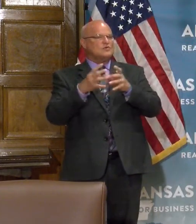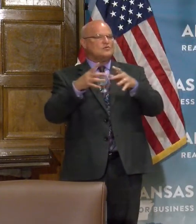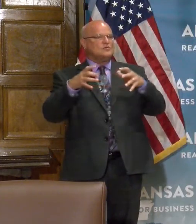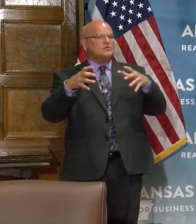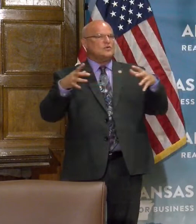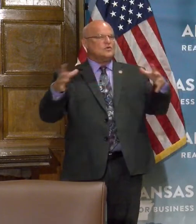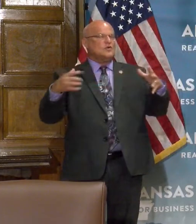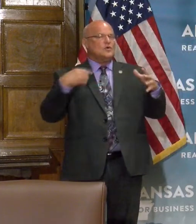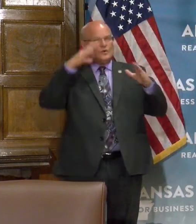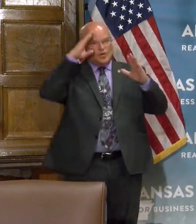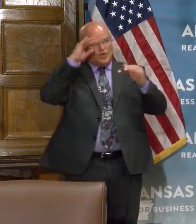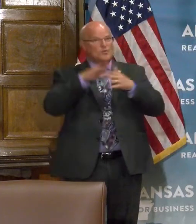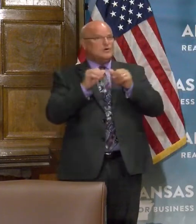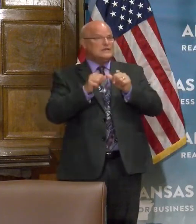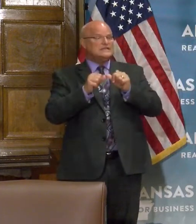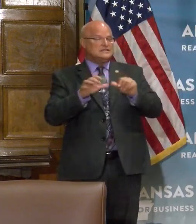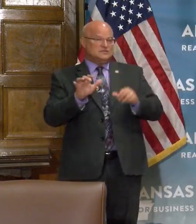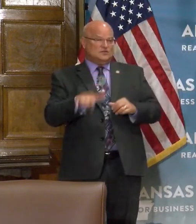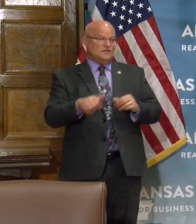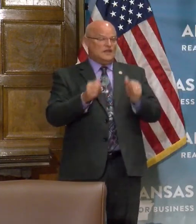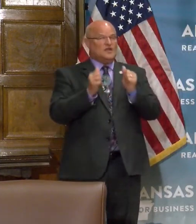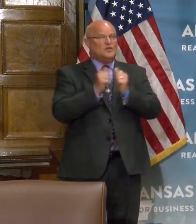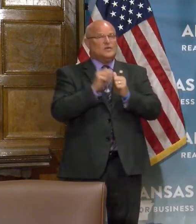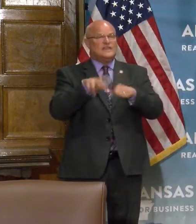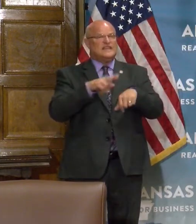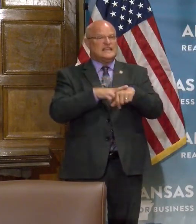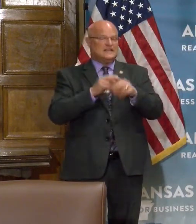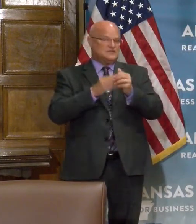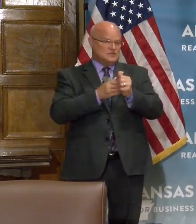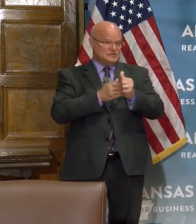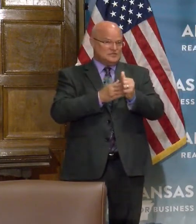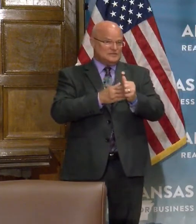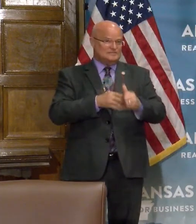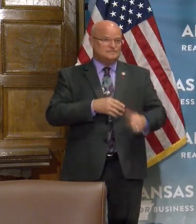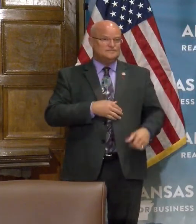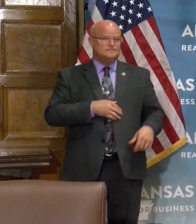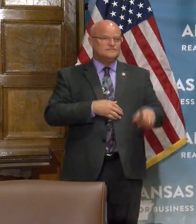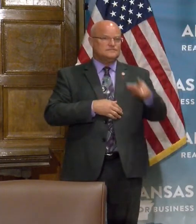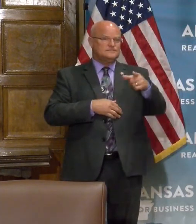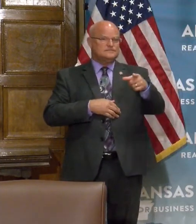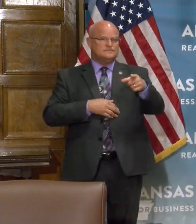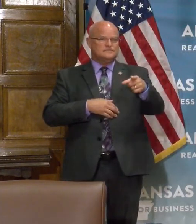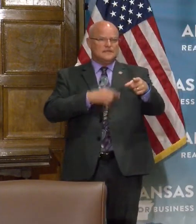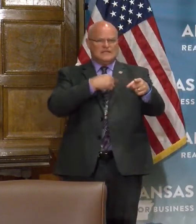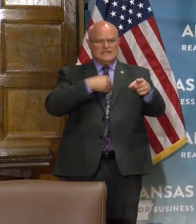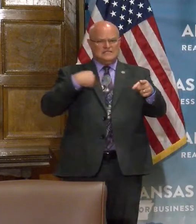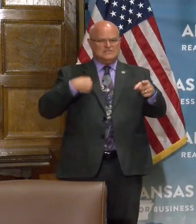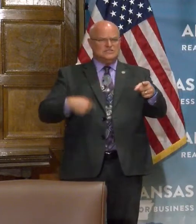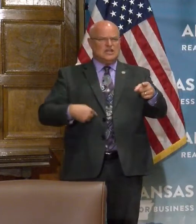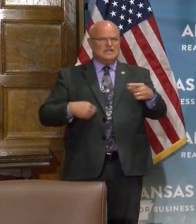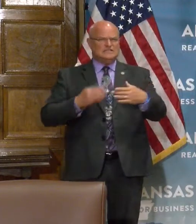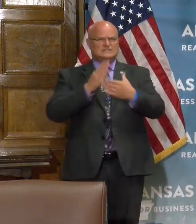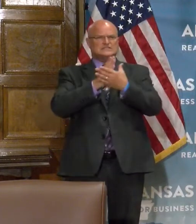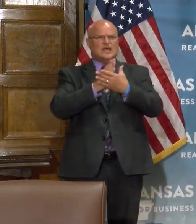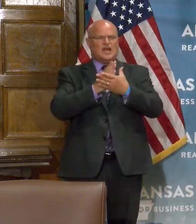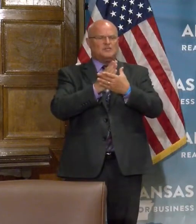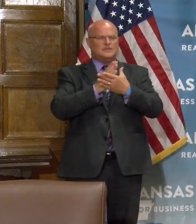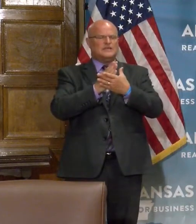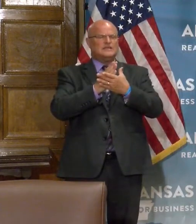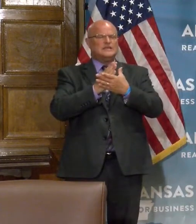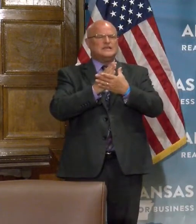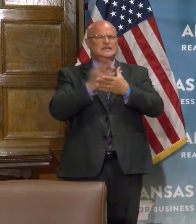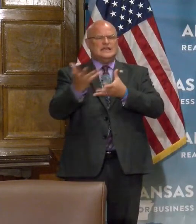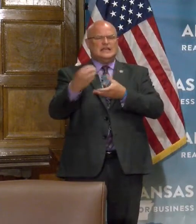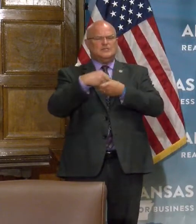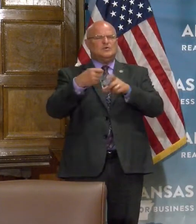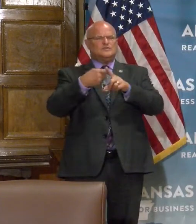couple of months, and we just hope it will continue to do that with national leadership. China halting imports from Tyson